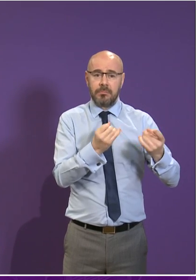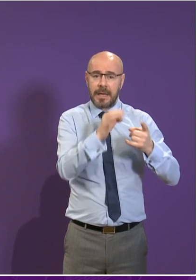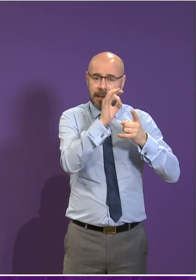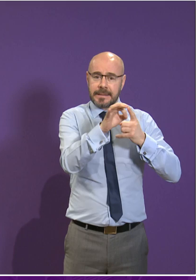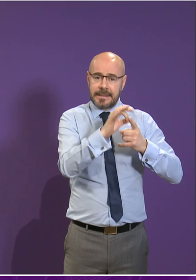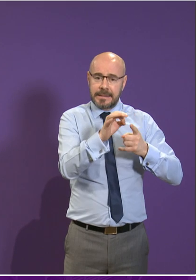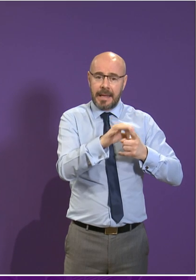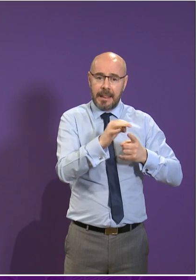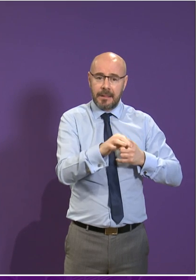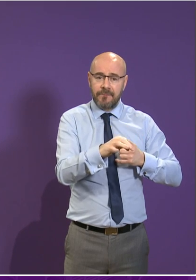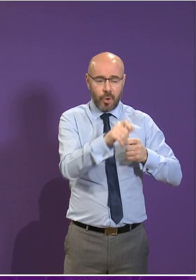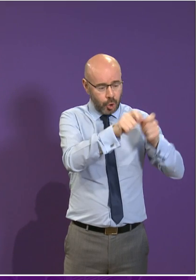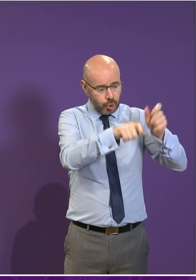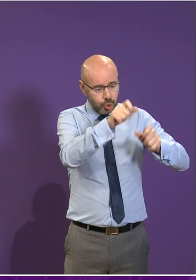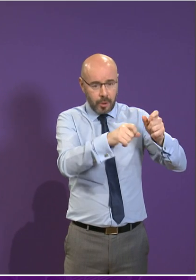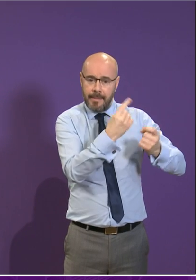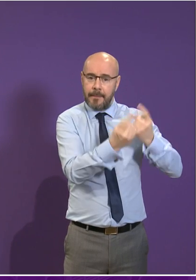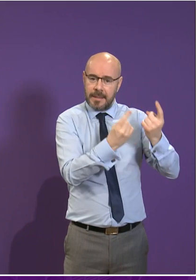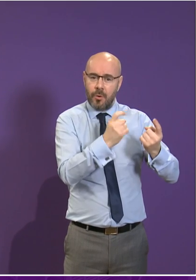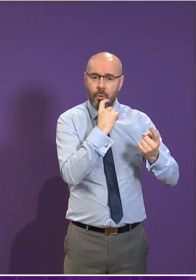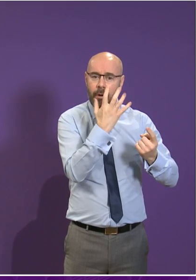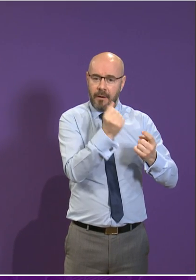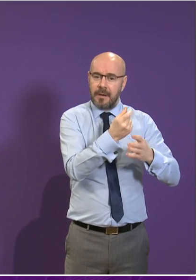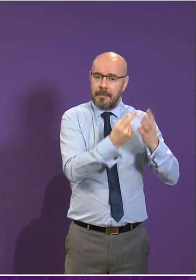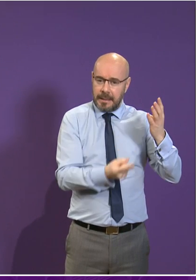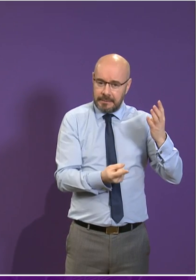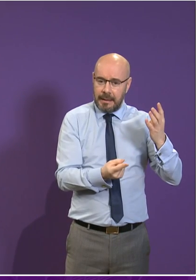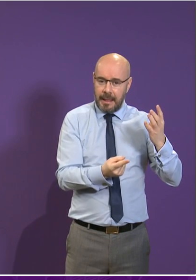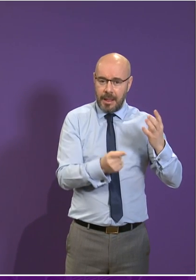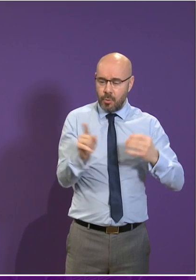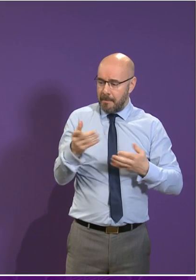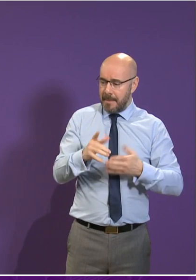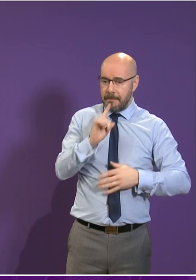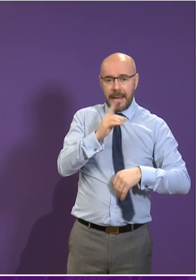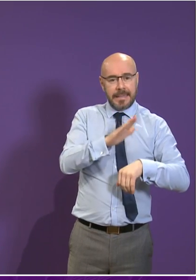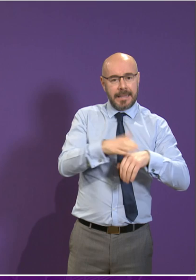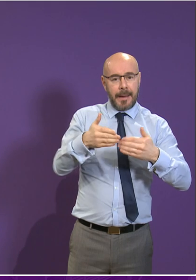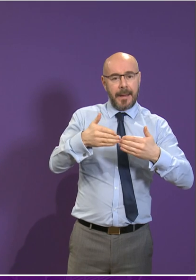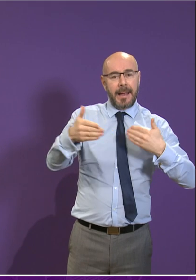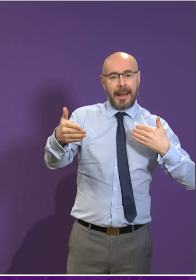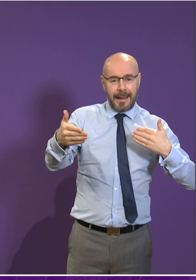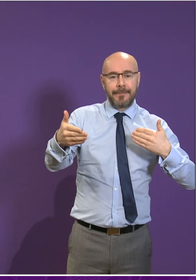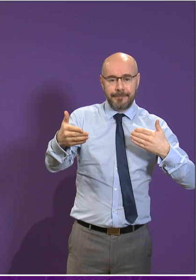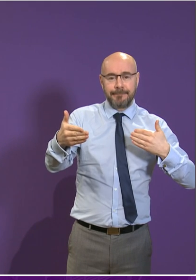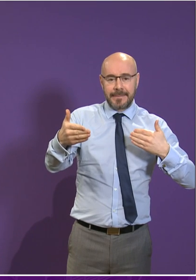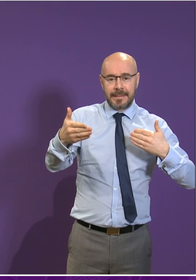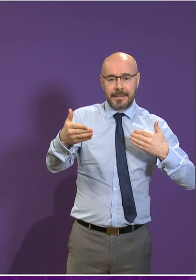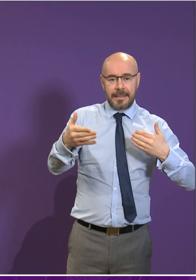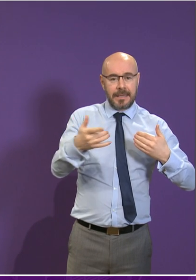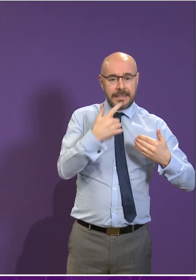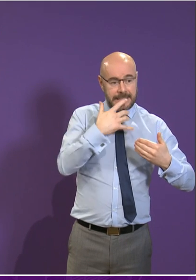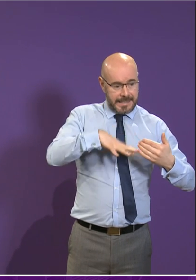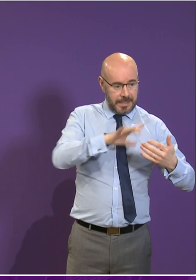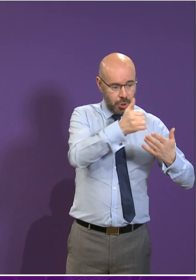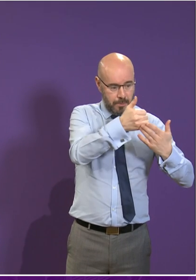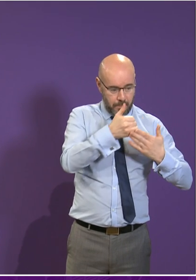to students with disabilities, particularly the point that you made yourself about the time gap between them actually getting the support that they need and once